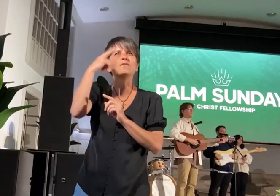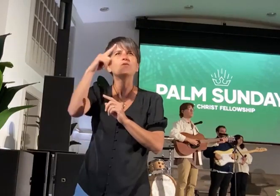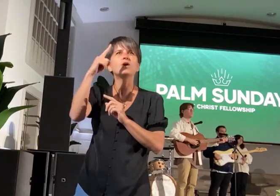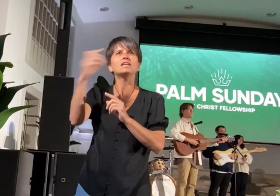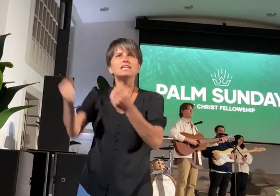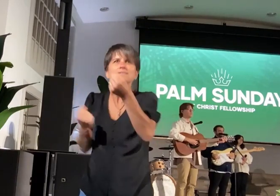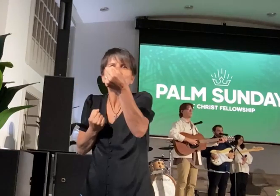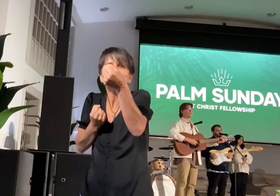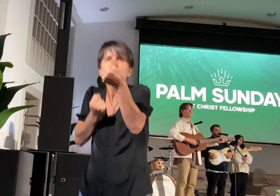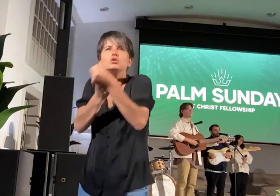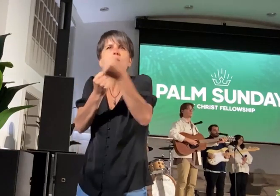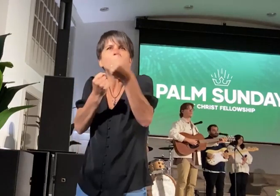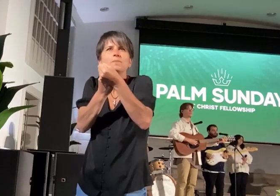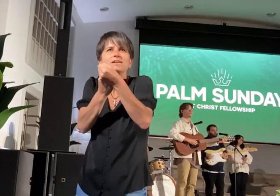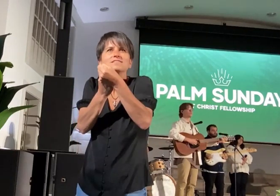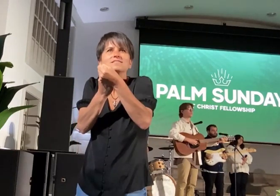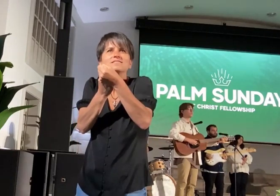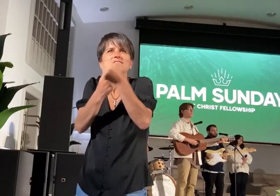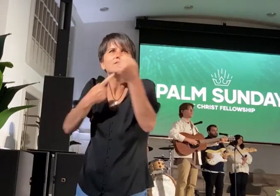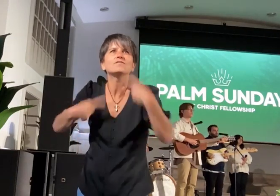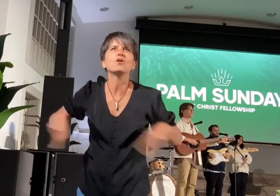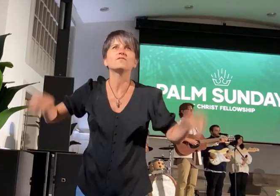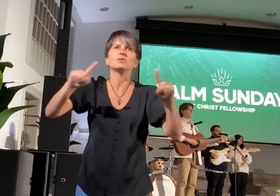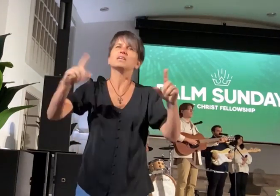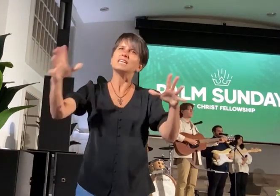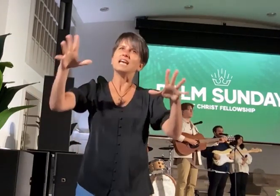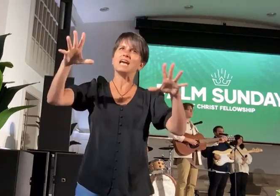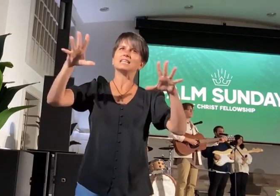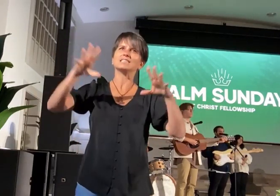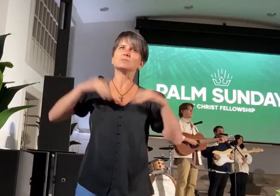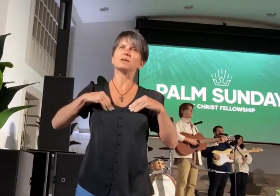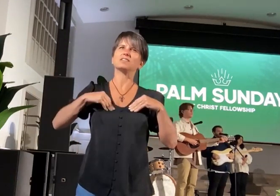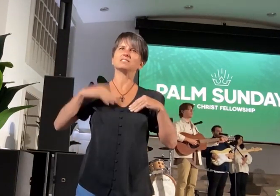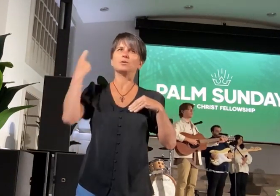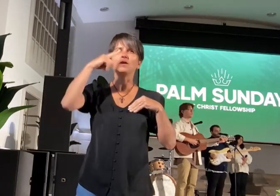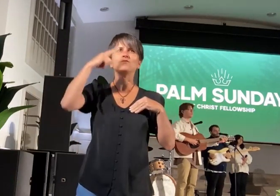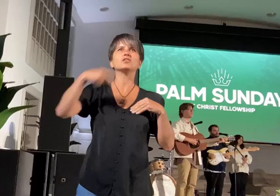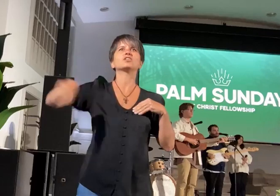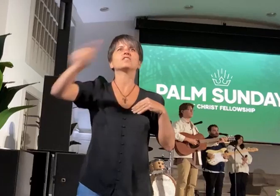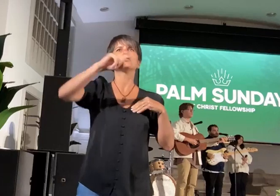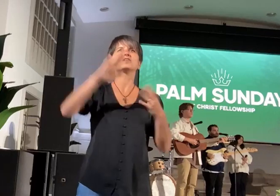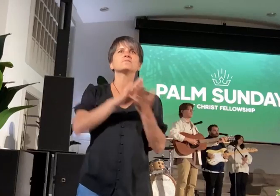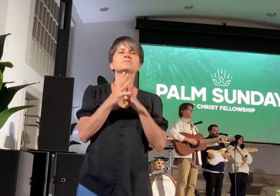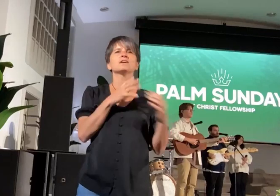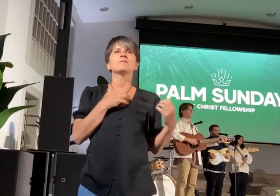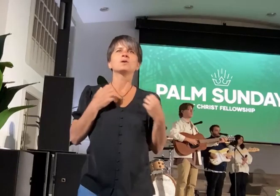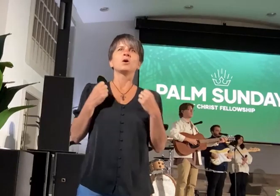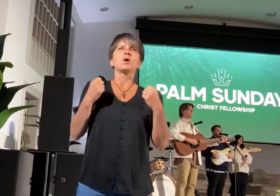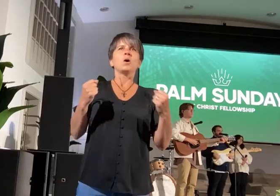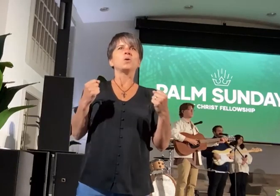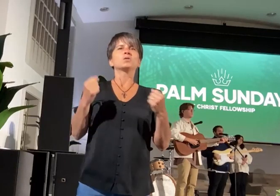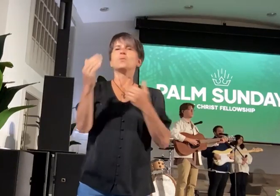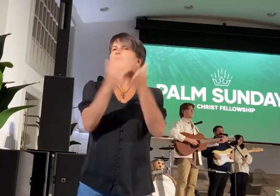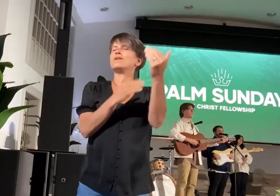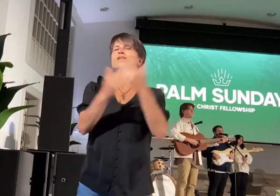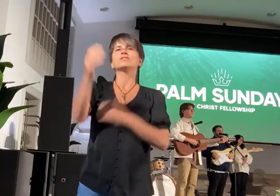back torn open that your back can be whole. That whatever your back